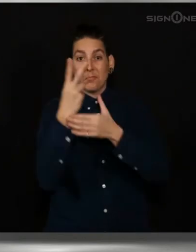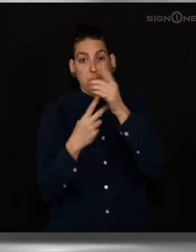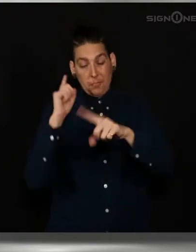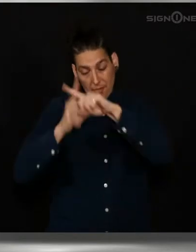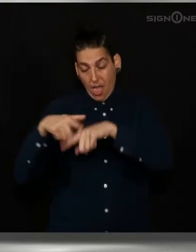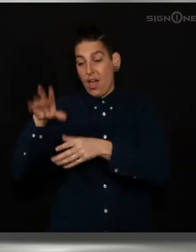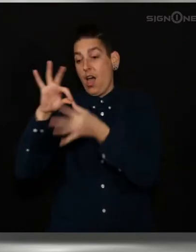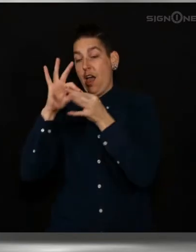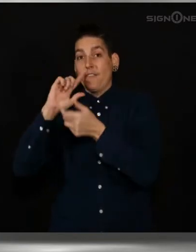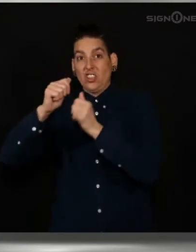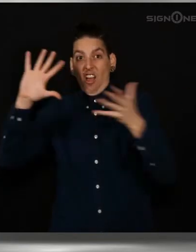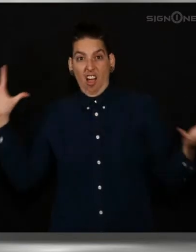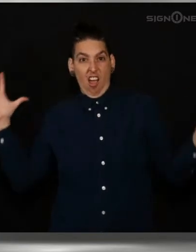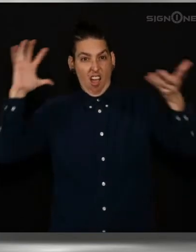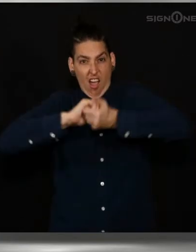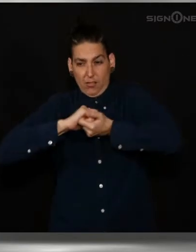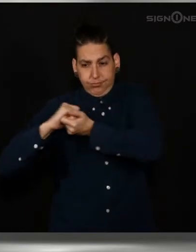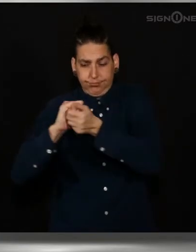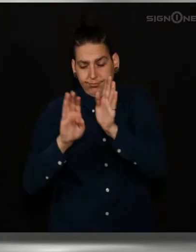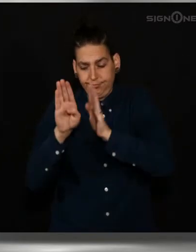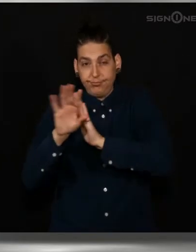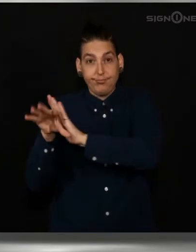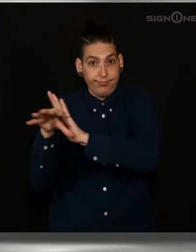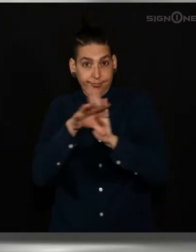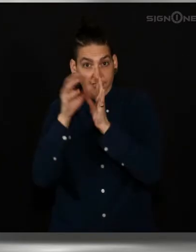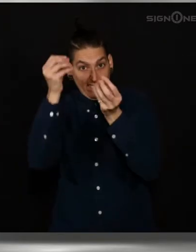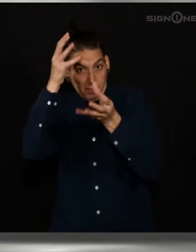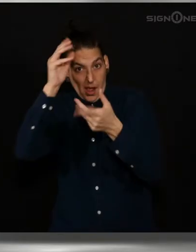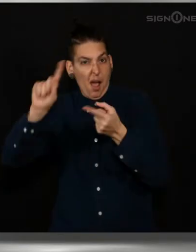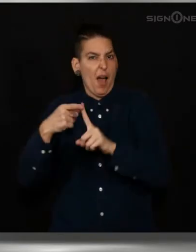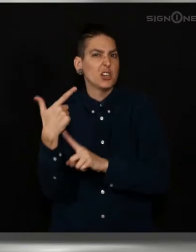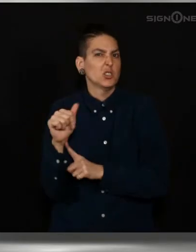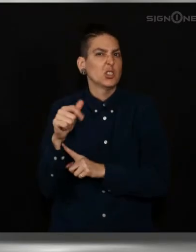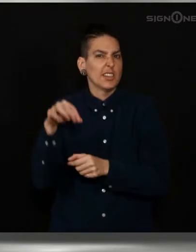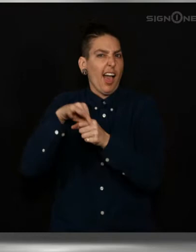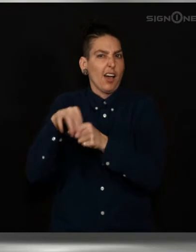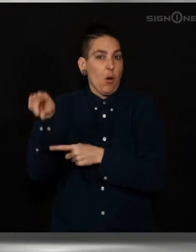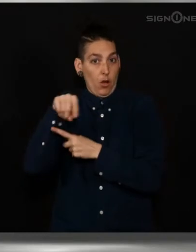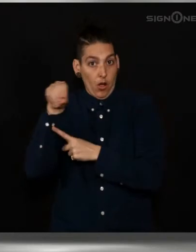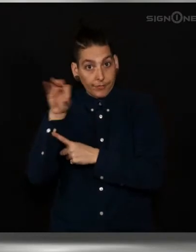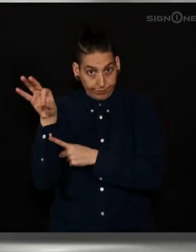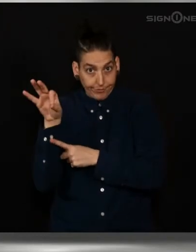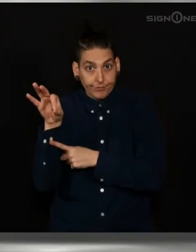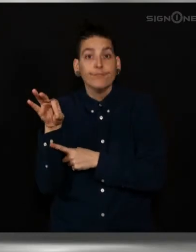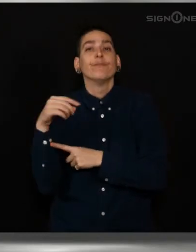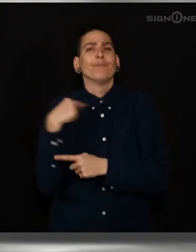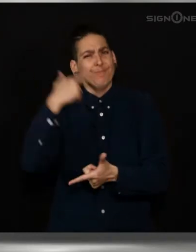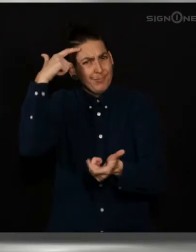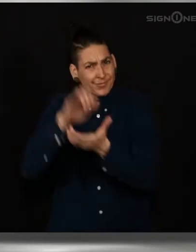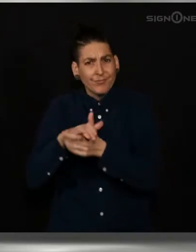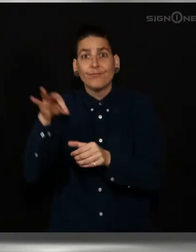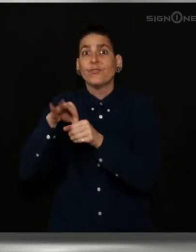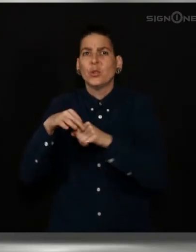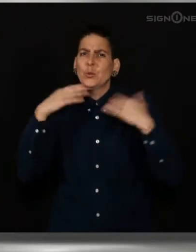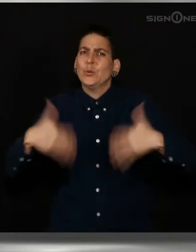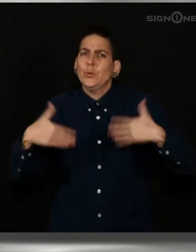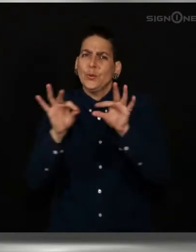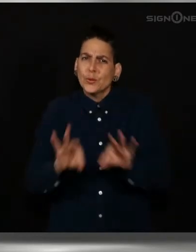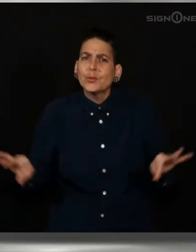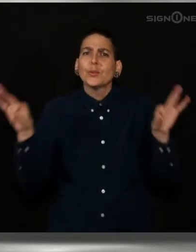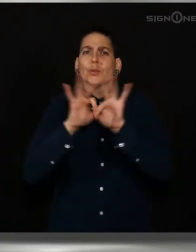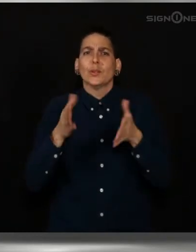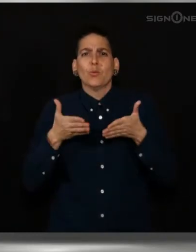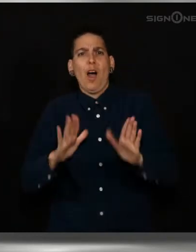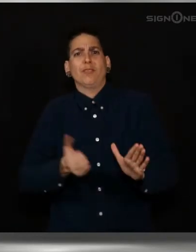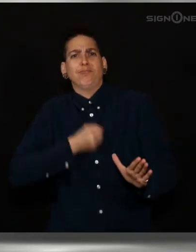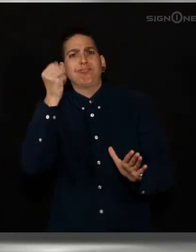the runoff election. We believe voting is an important way to make your voice heard and express your opinion about who is in charge and the rules that